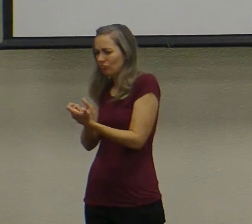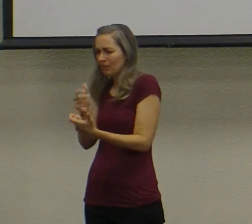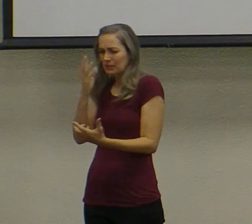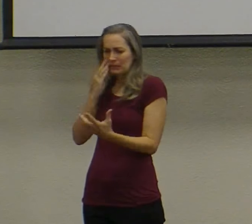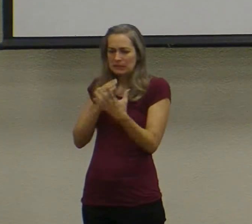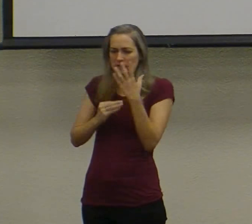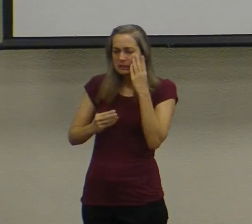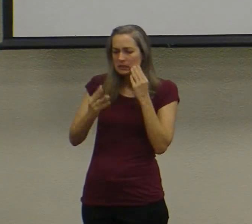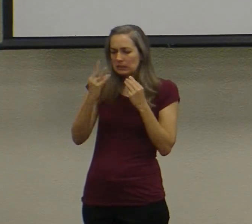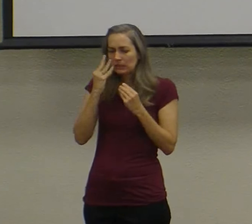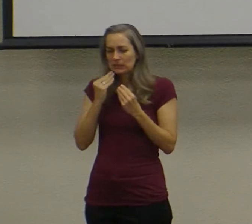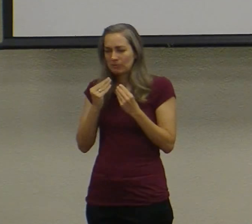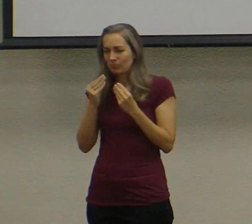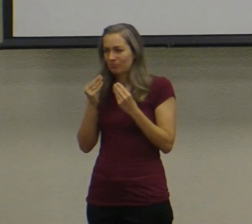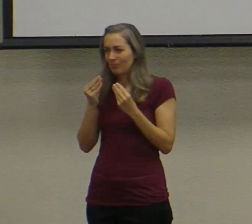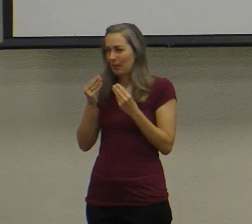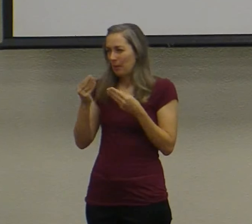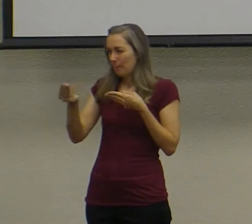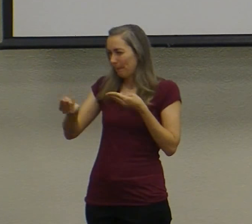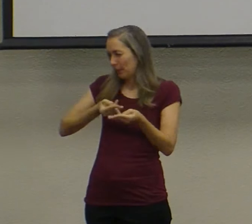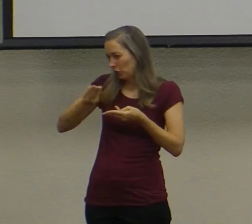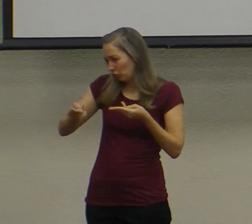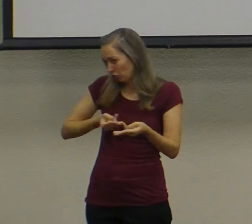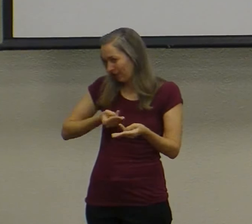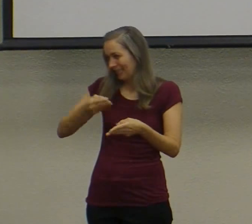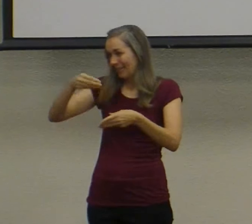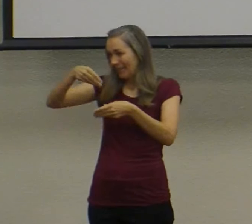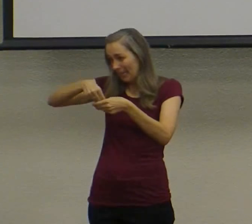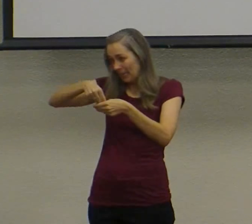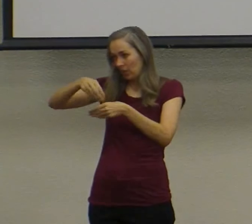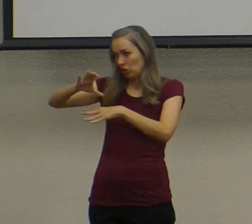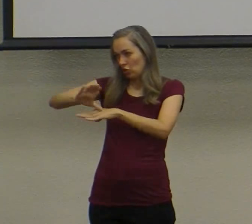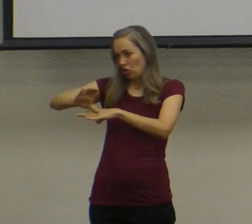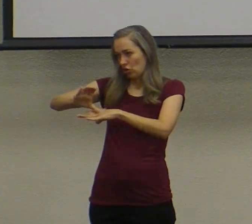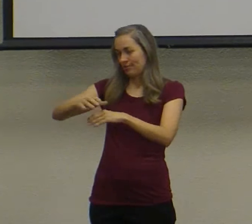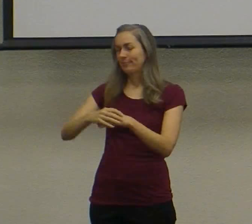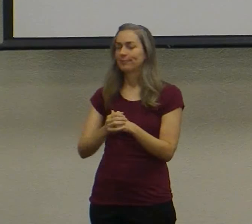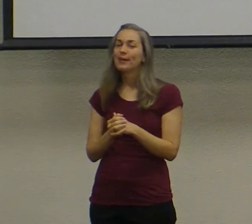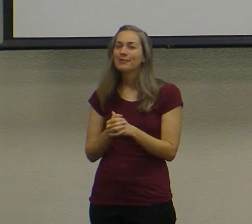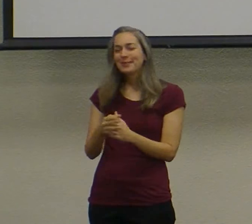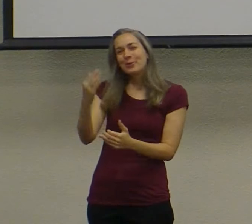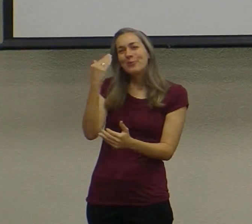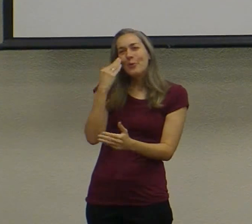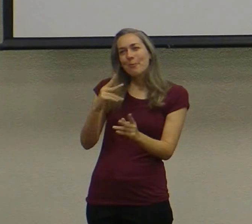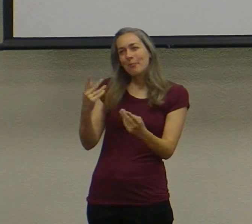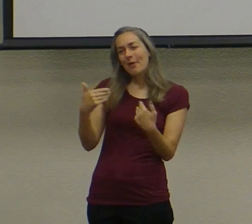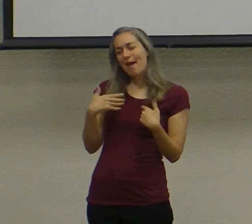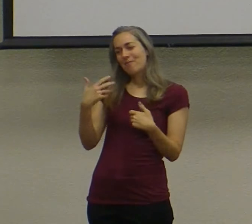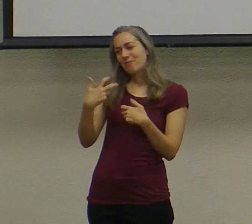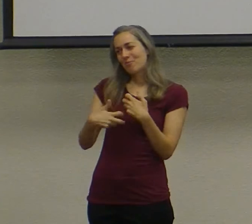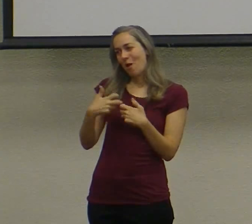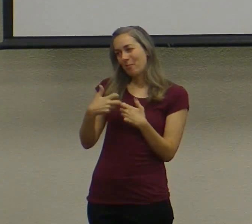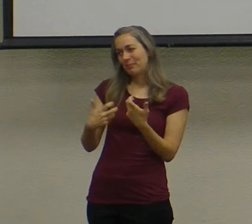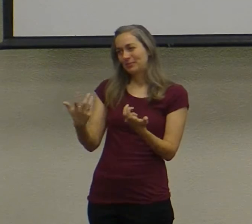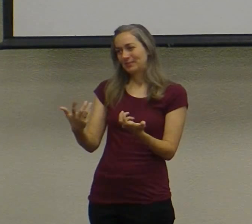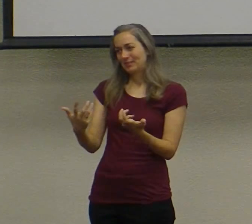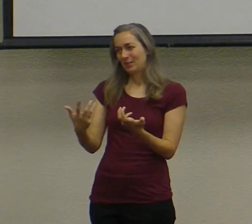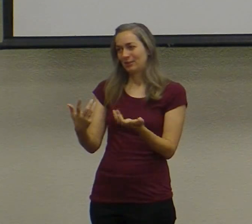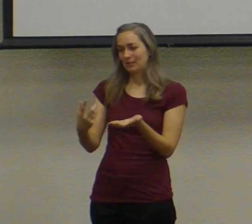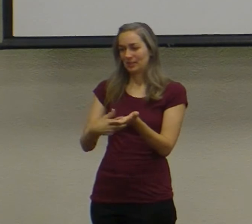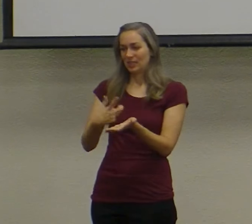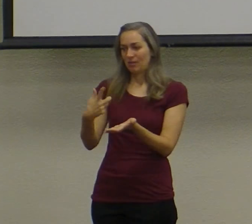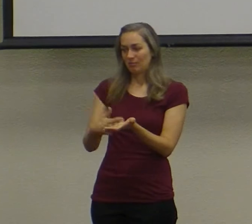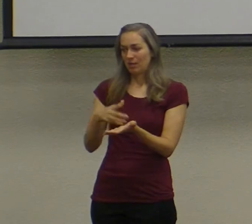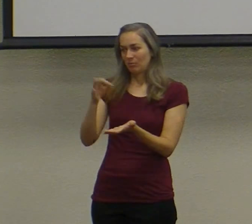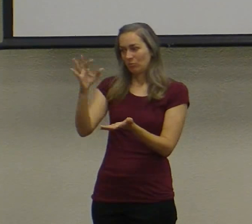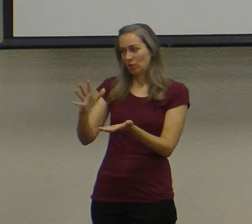and ministering to the people in the congregation, uh, people have a lot of problems, and sometimes the minister is drawn into